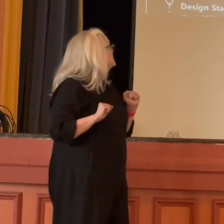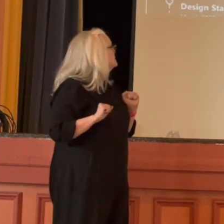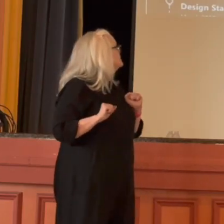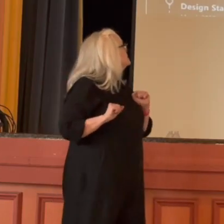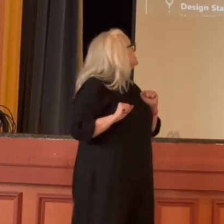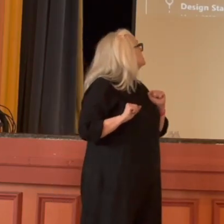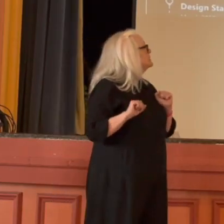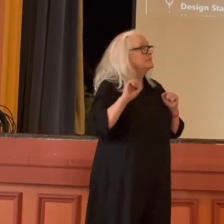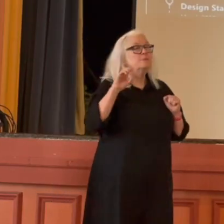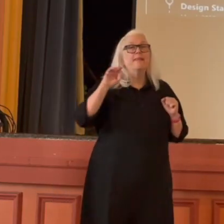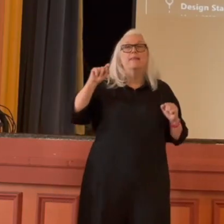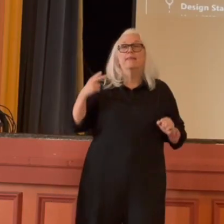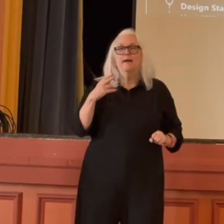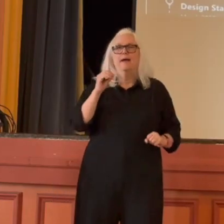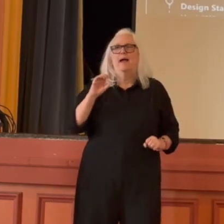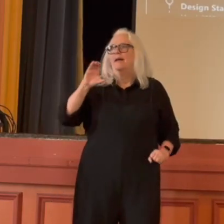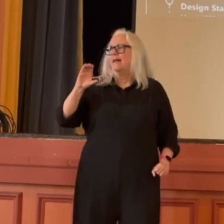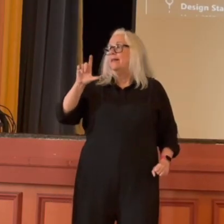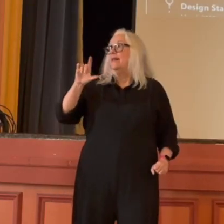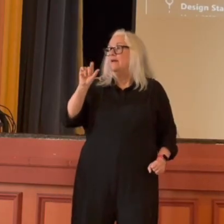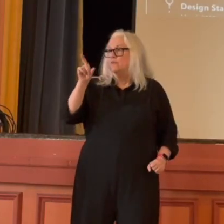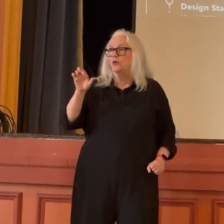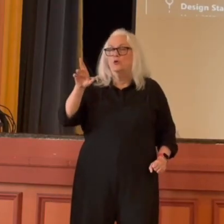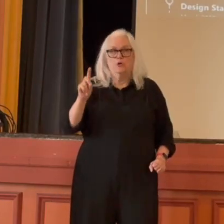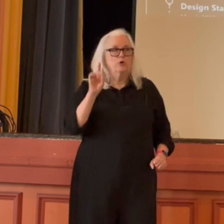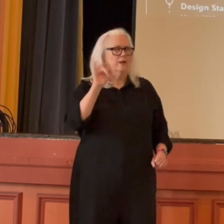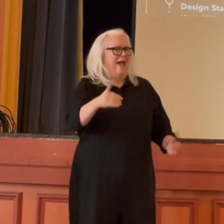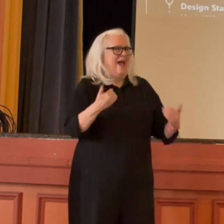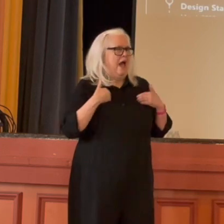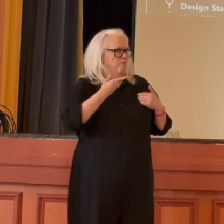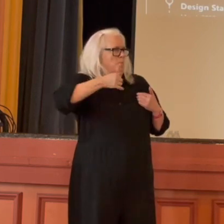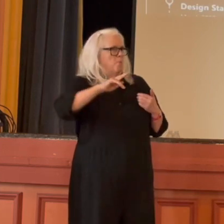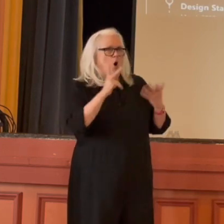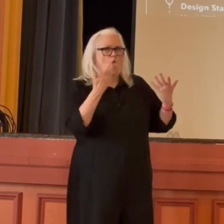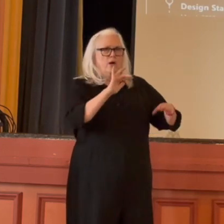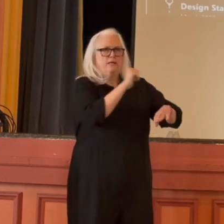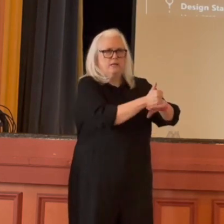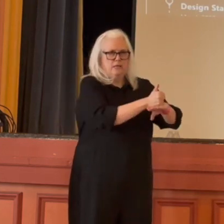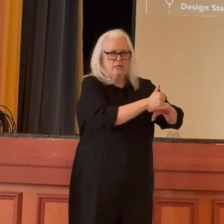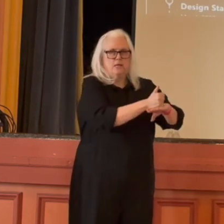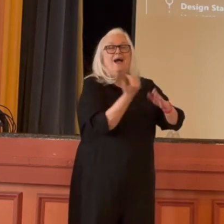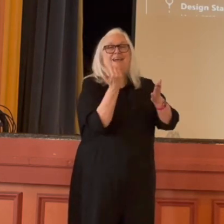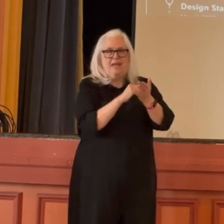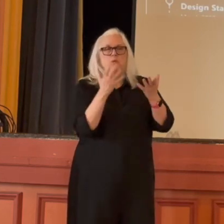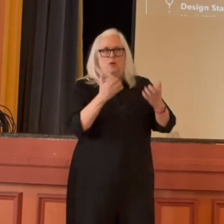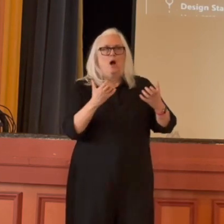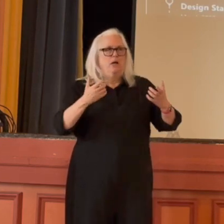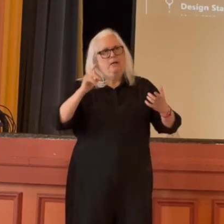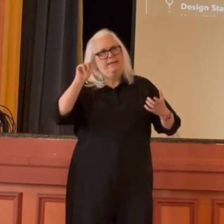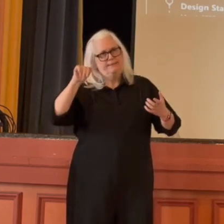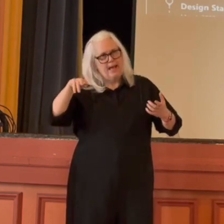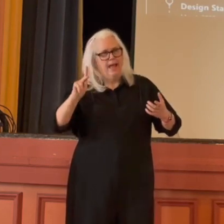there is an existing park over here. We would again be putting in an underground storage tank with this